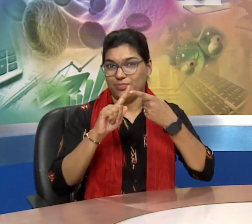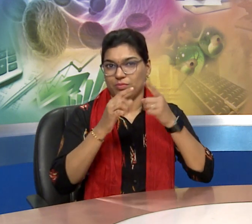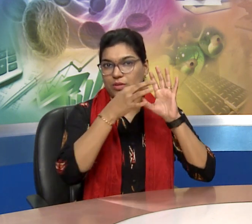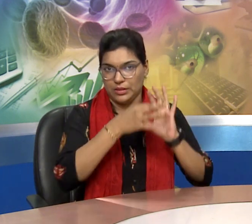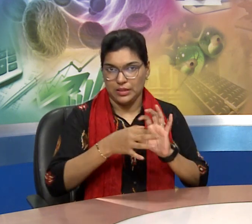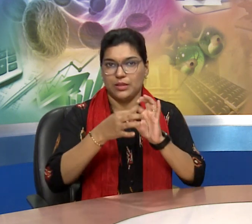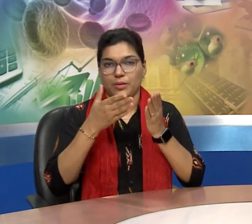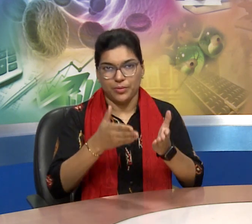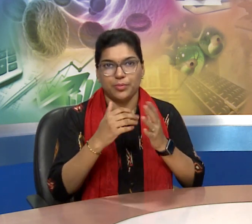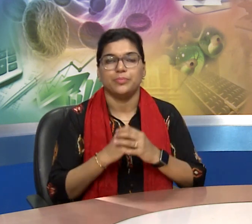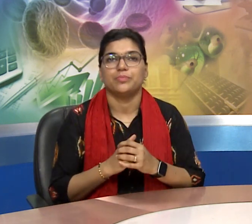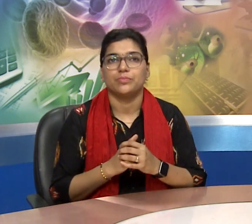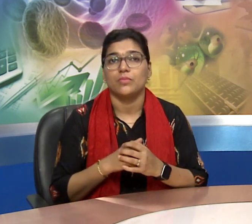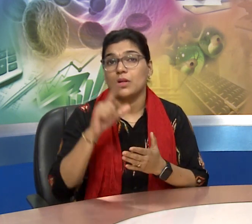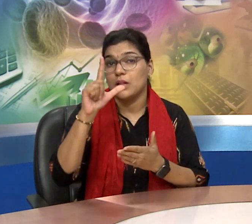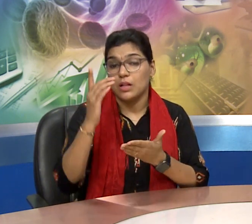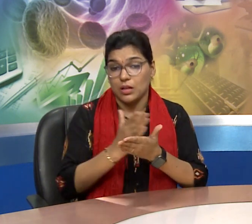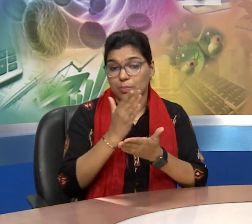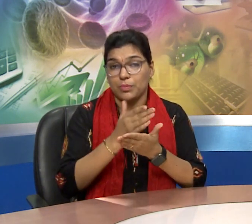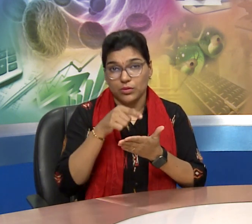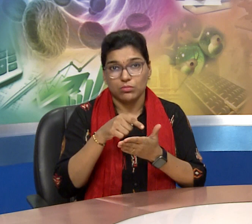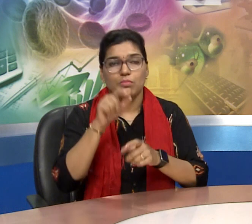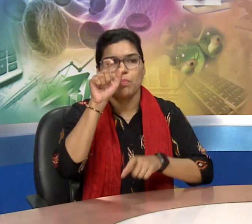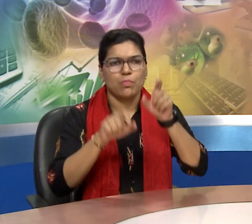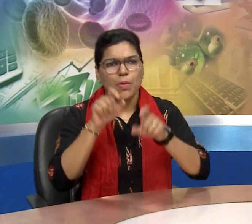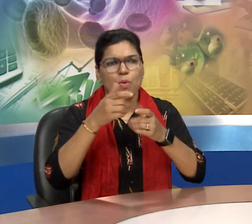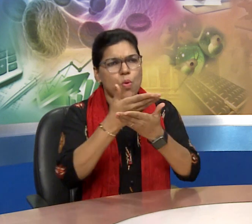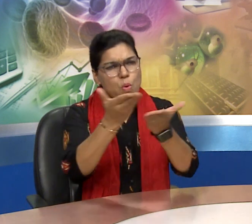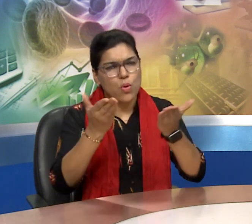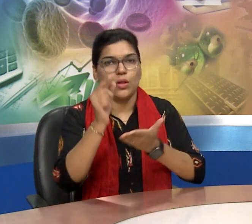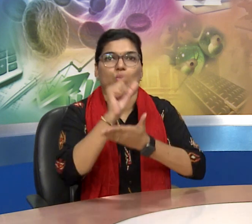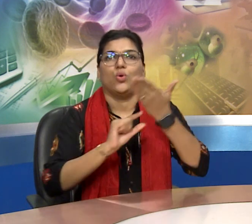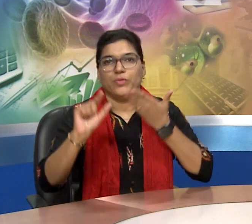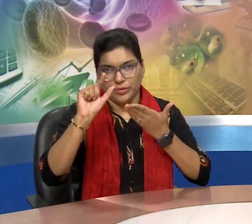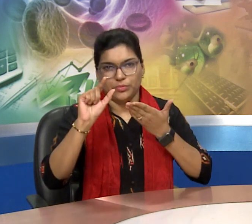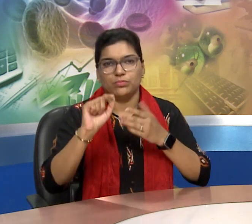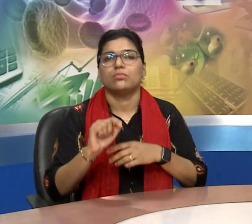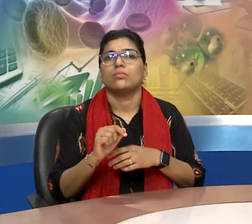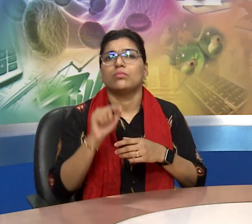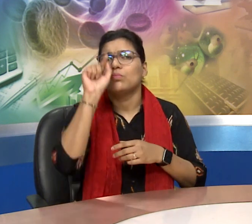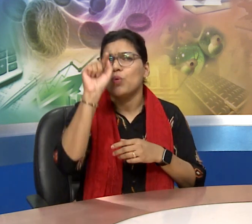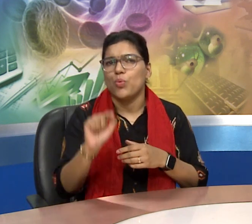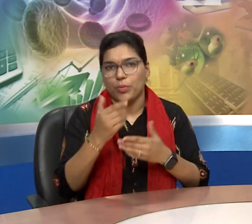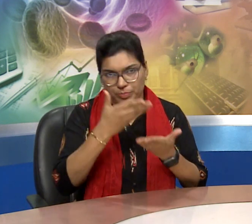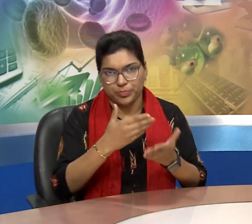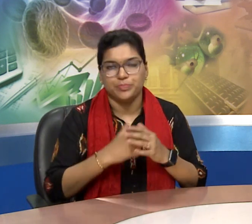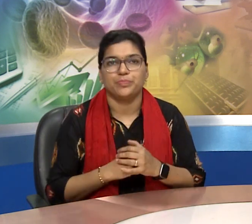The first role, which we just discussed, is explained in detail here. The